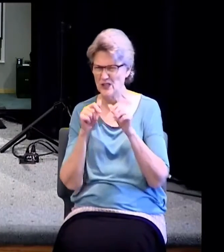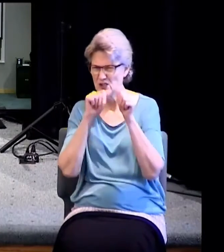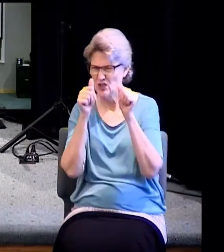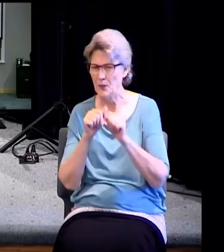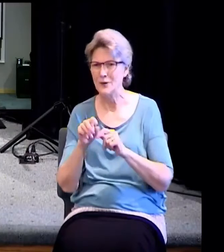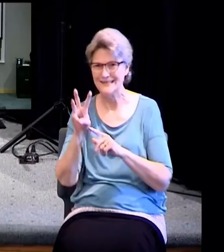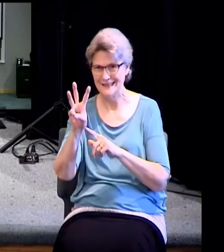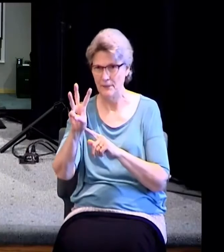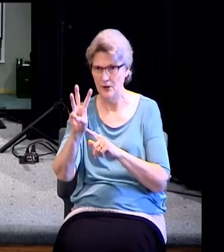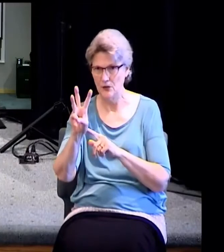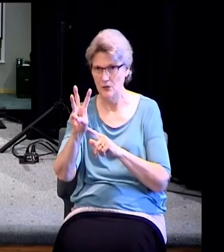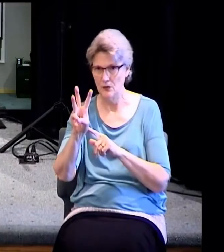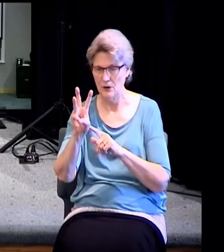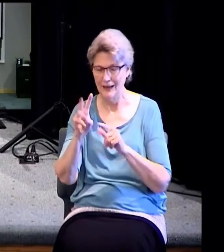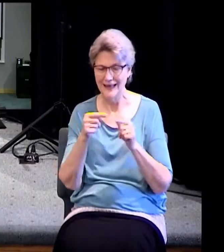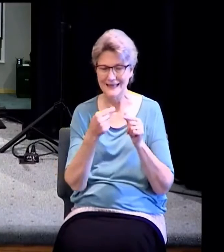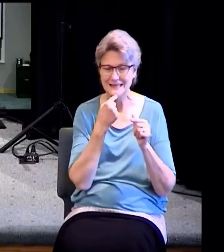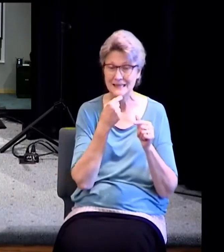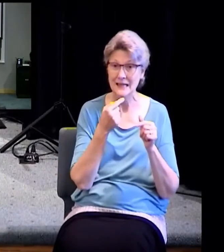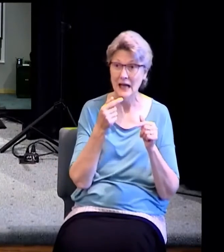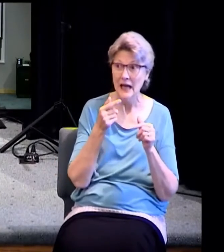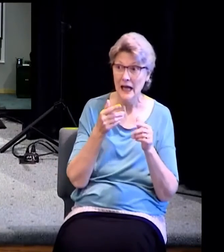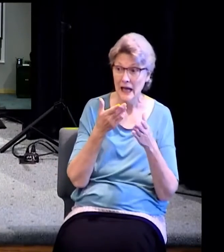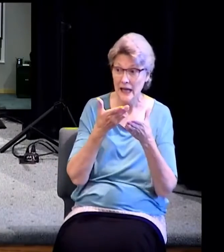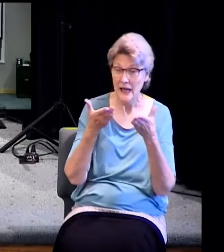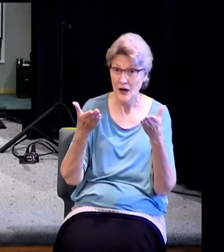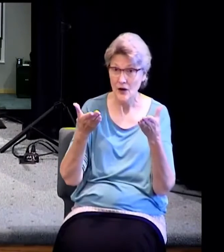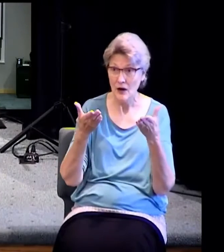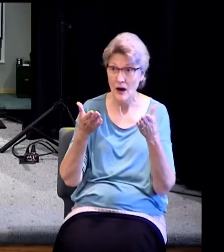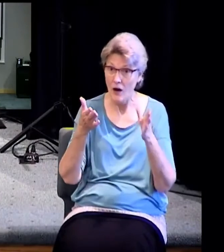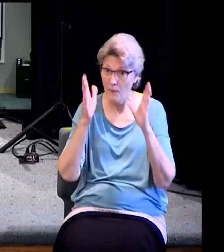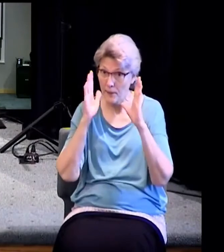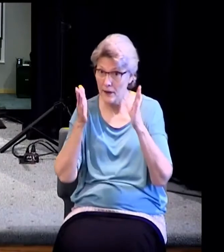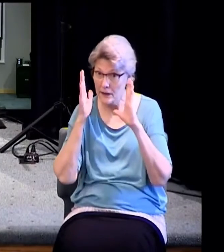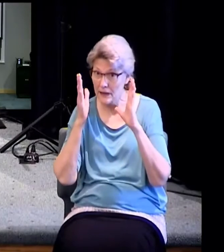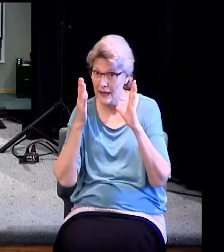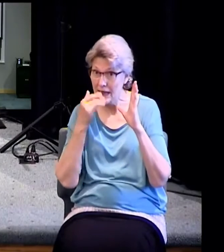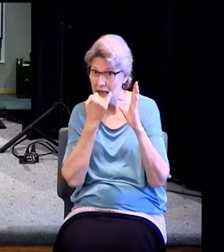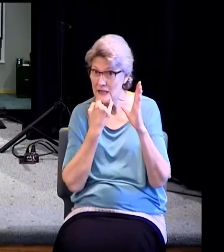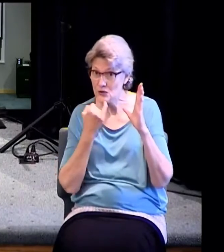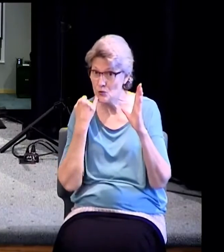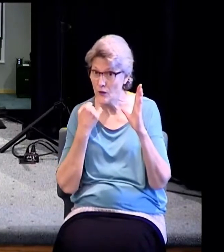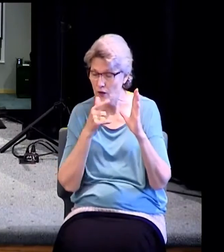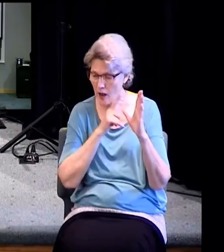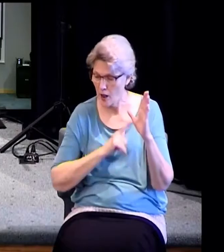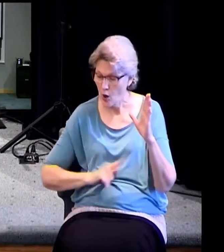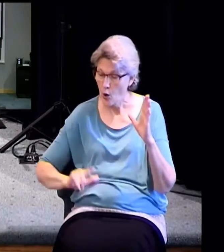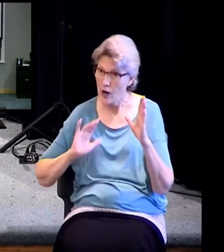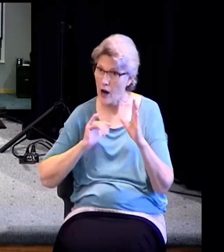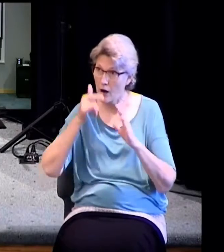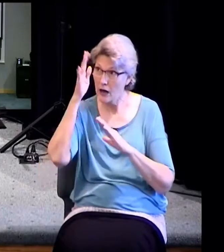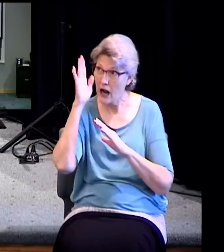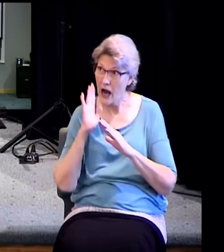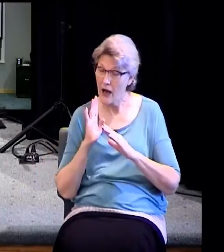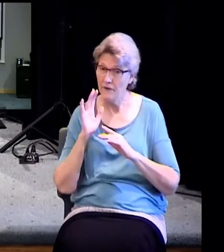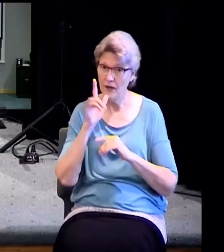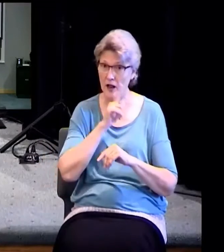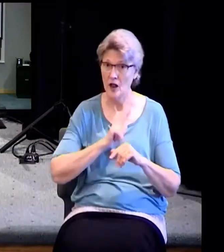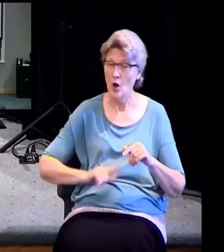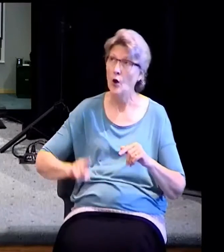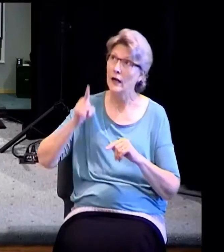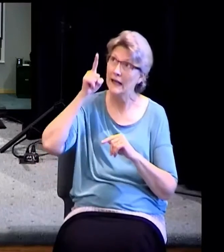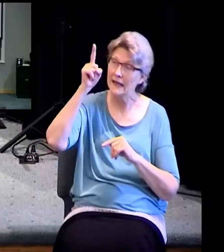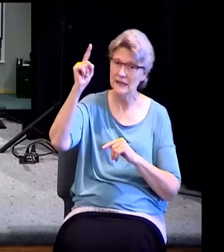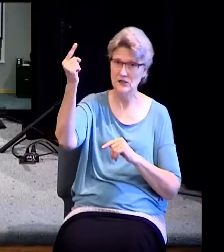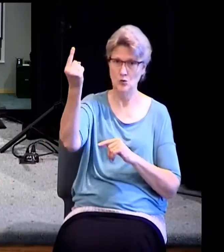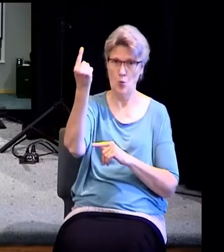W. And it says, "Hear, O Israel, the Lord our God, the Lord, He is one." And every